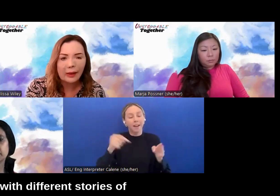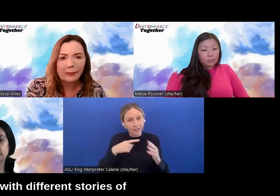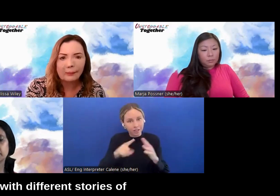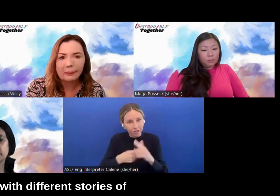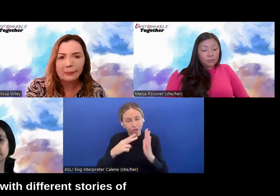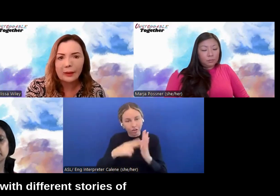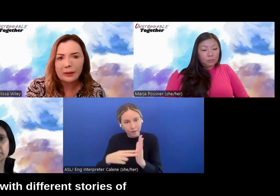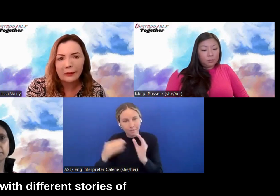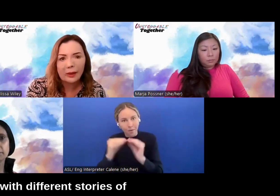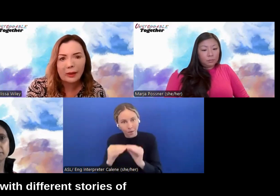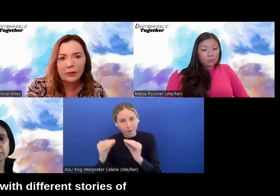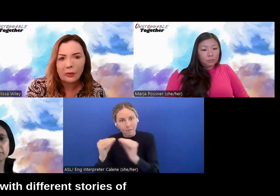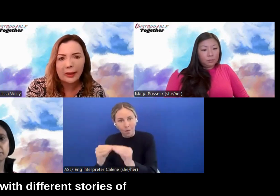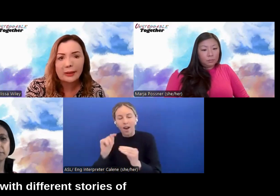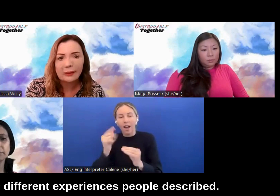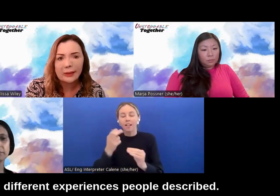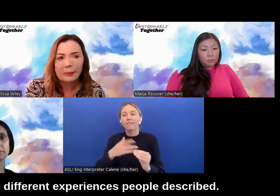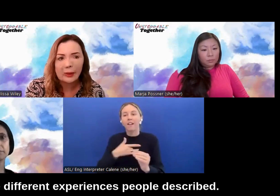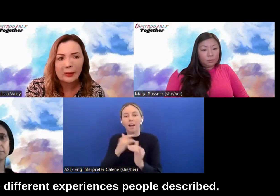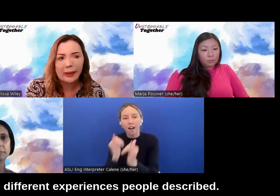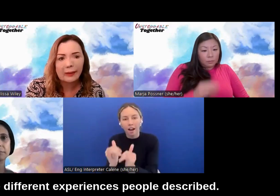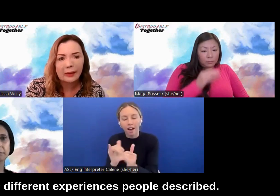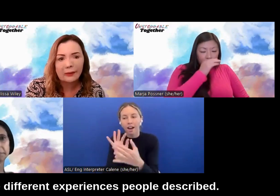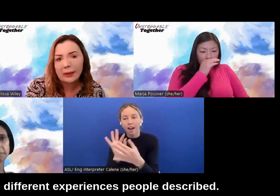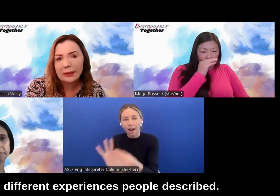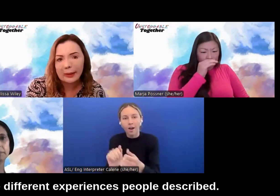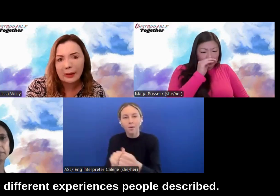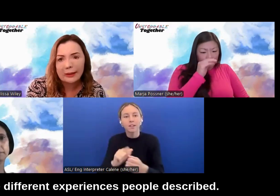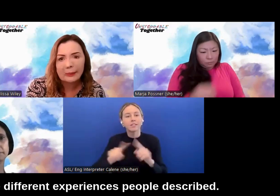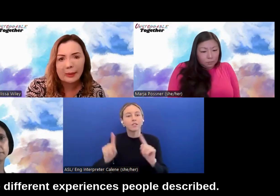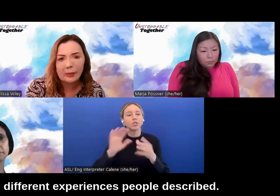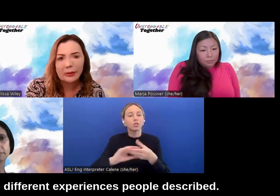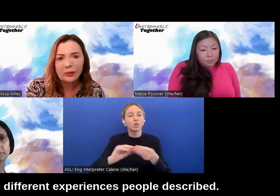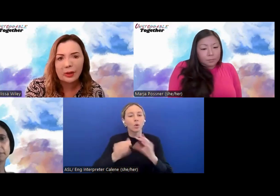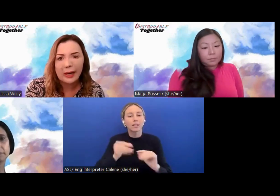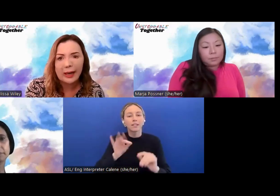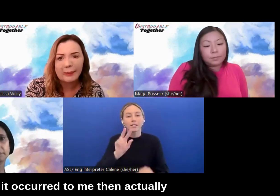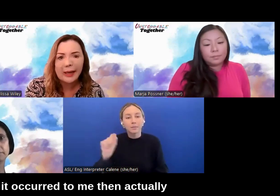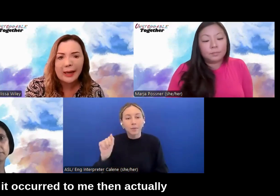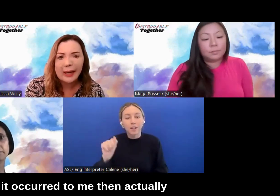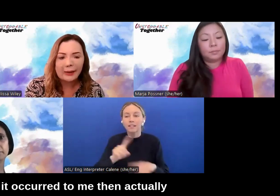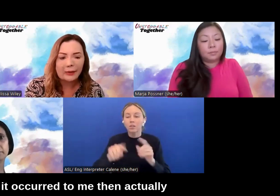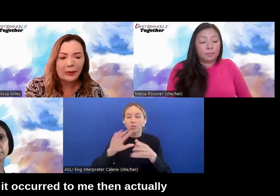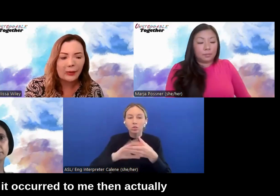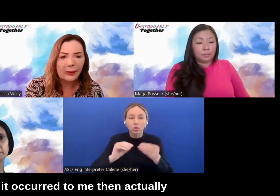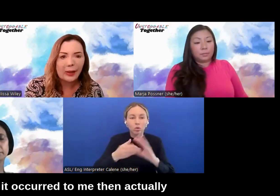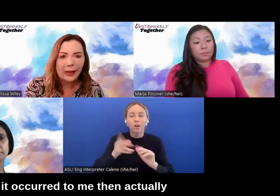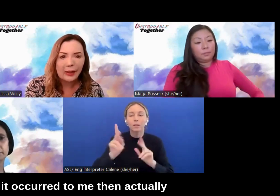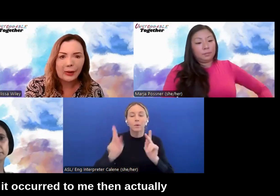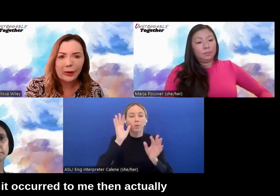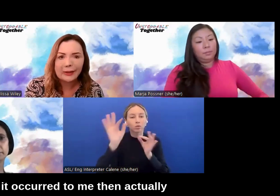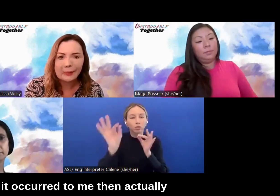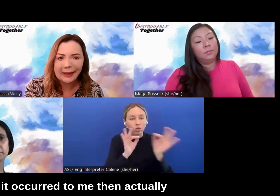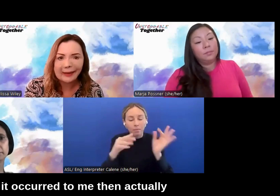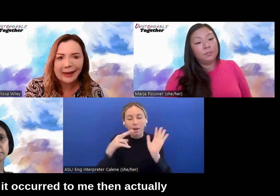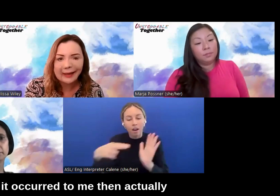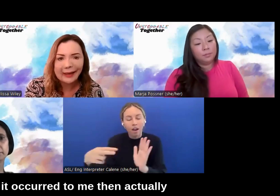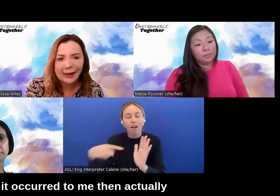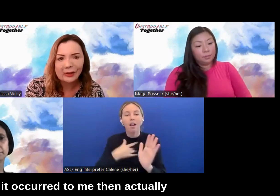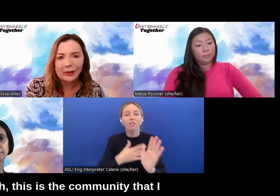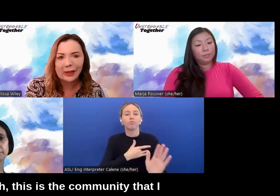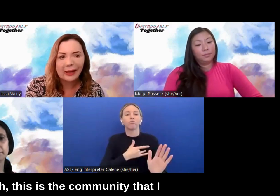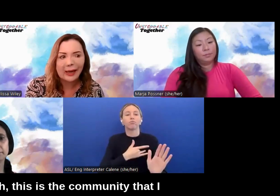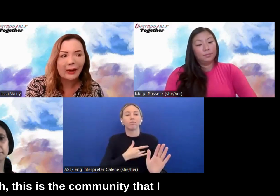with different stories of disability and the different experiences people described. And so it occurred to me